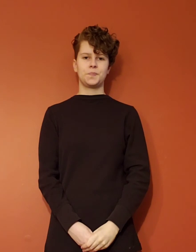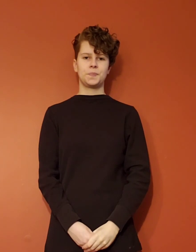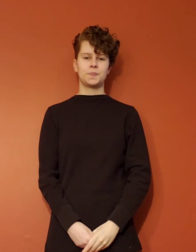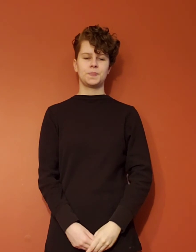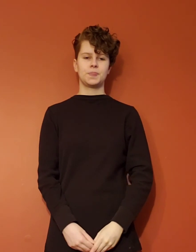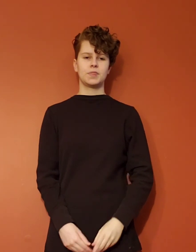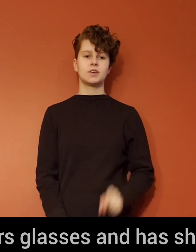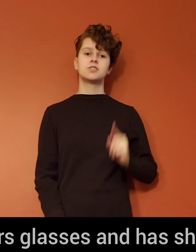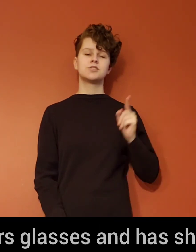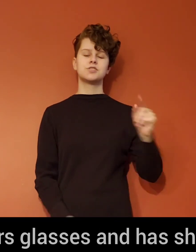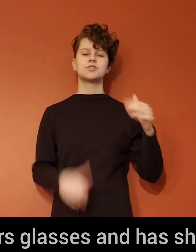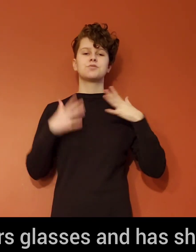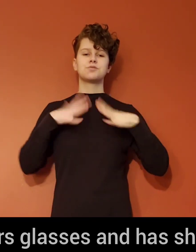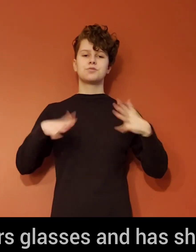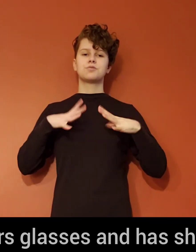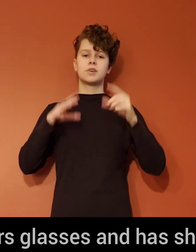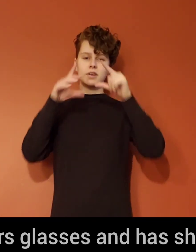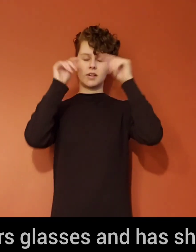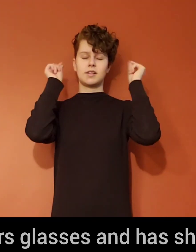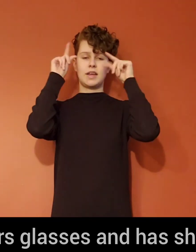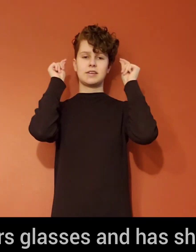She wears glasses and has short hair.